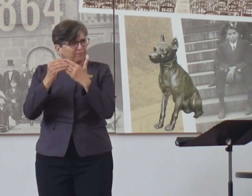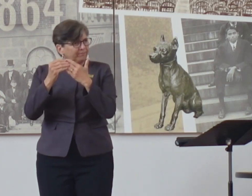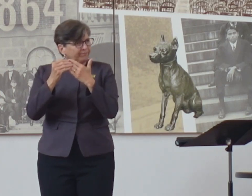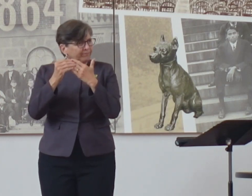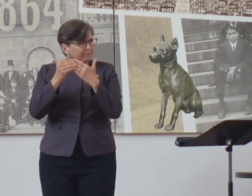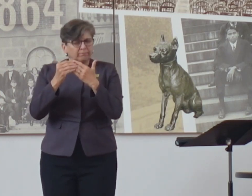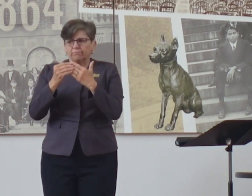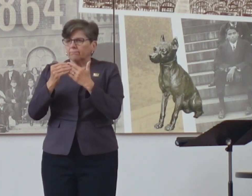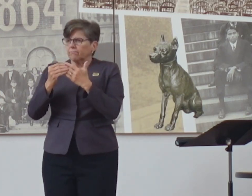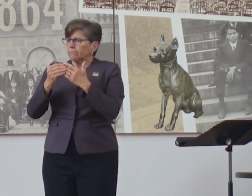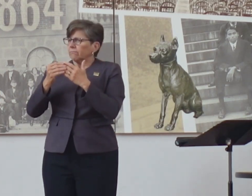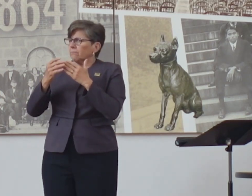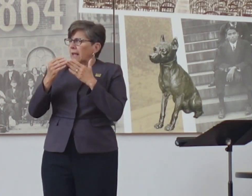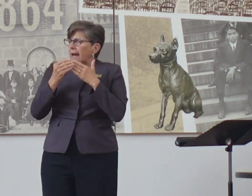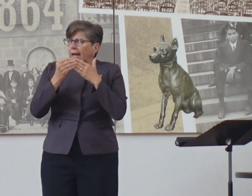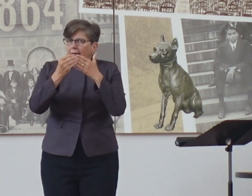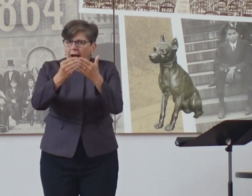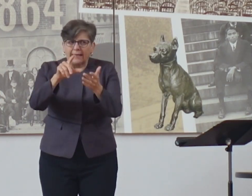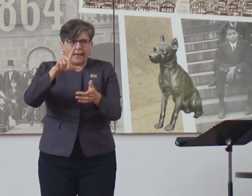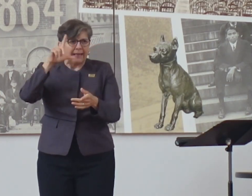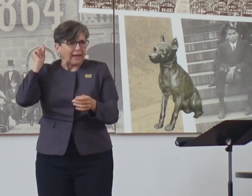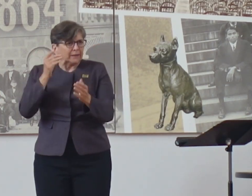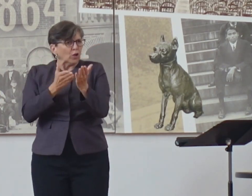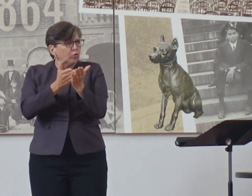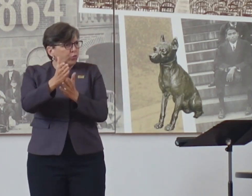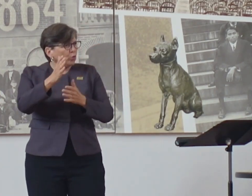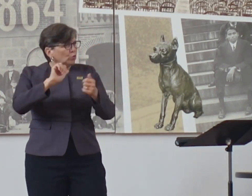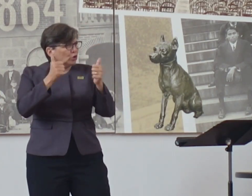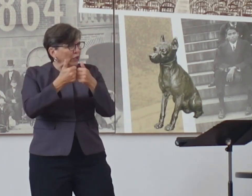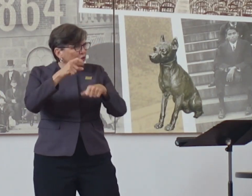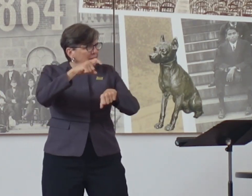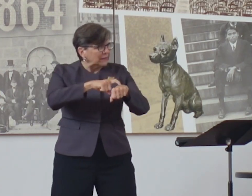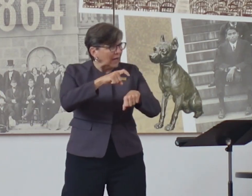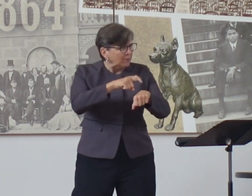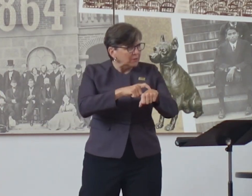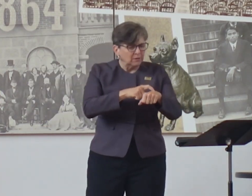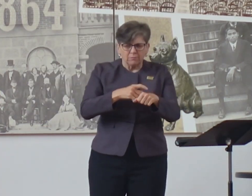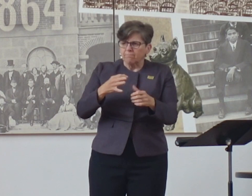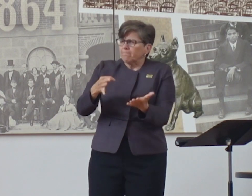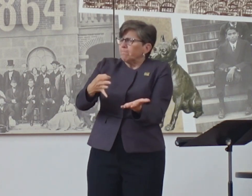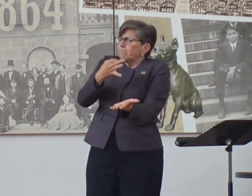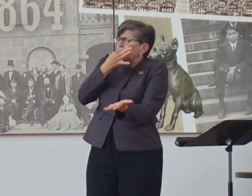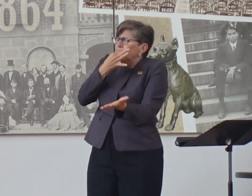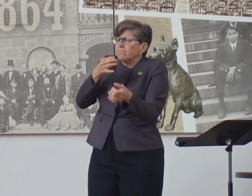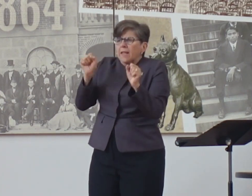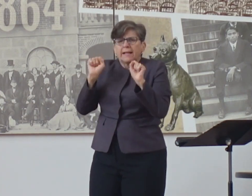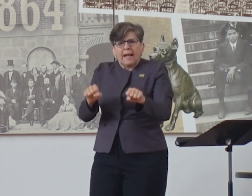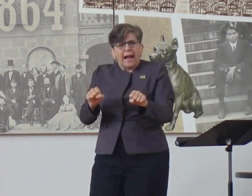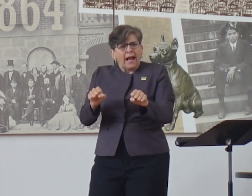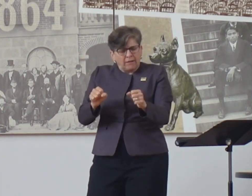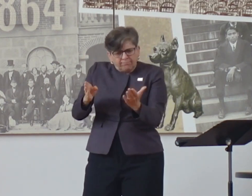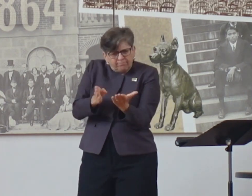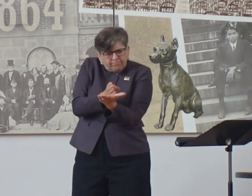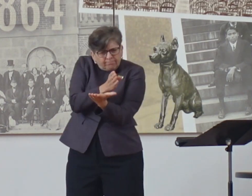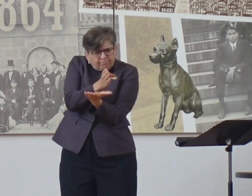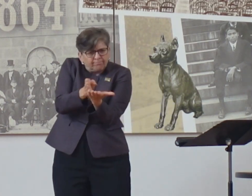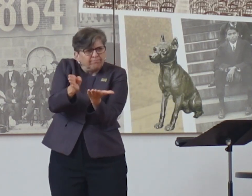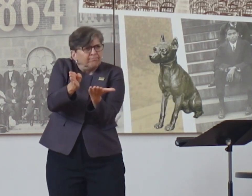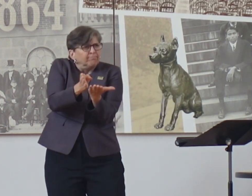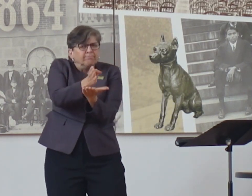to assume leadership positions, and in doing so, guide Gallaudet through some very challenging times. Her